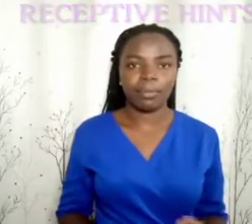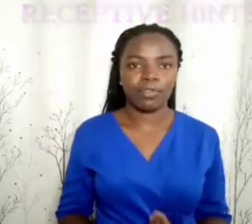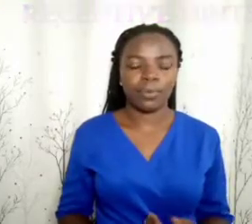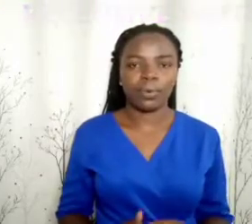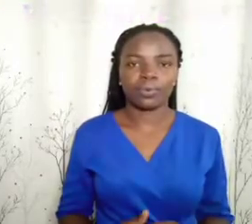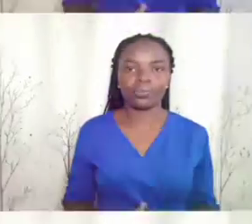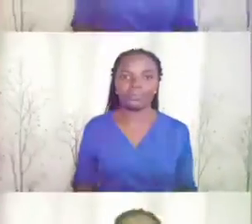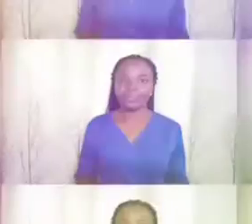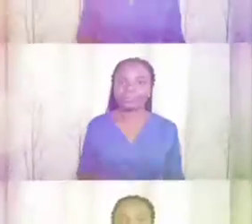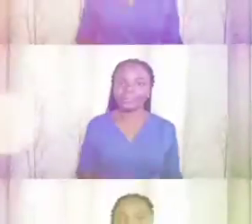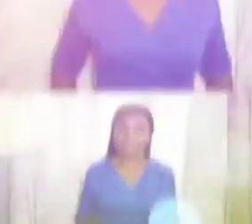before.